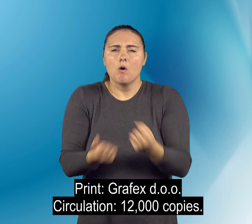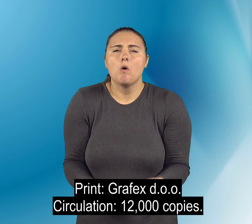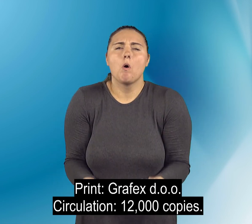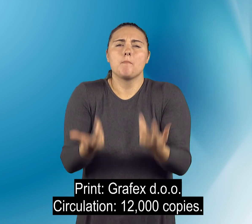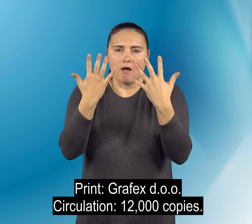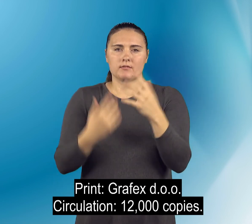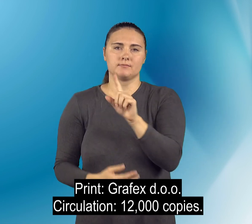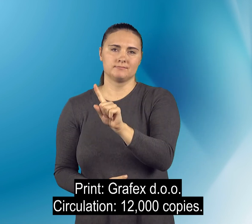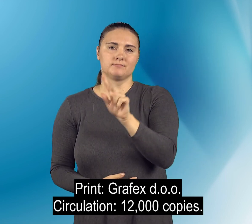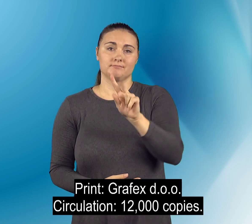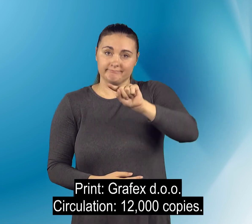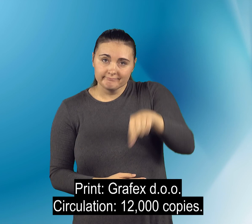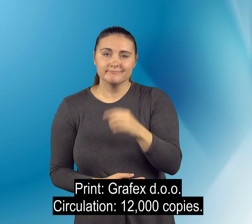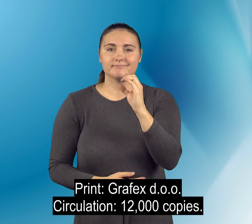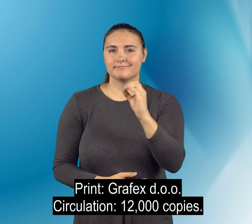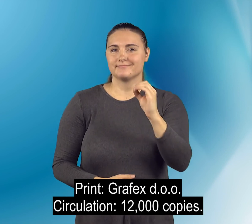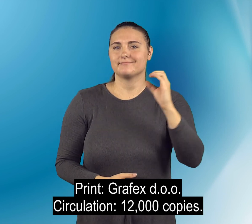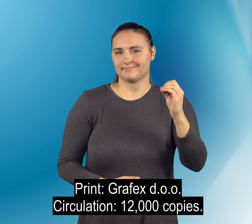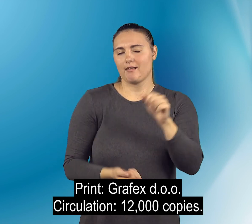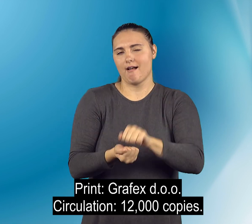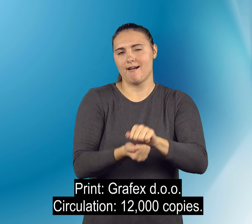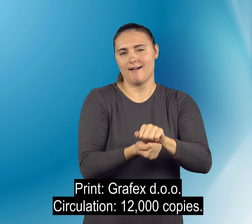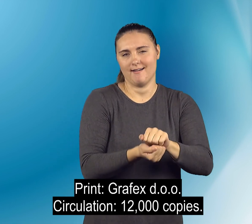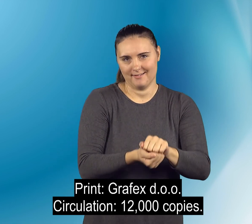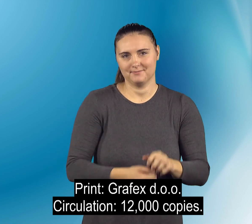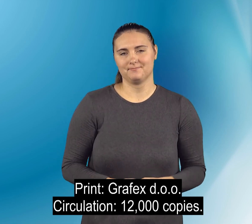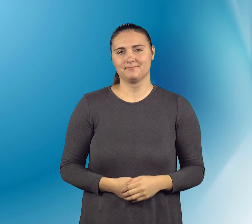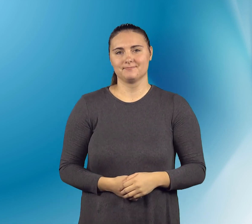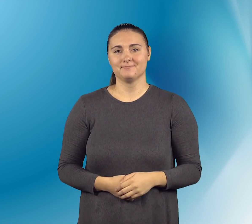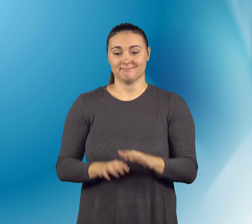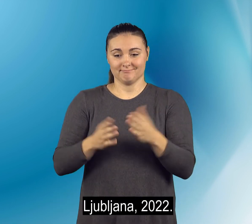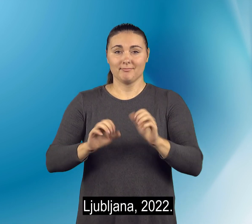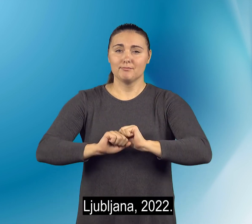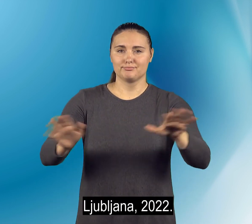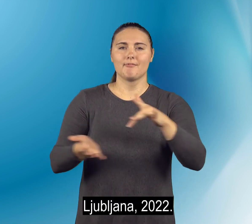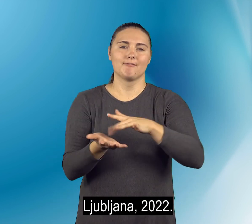Circulation, 12,000 copies, Ljubljana, 2022.